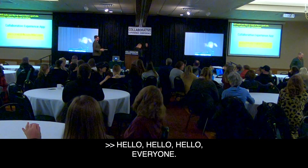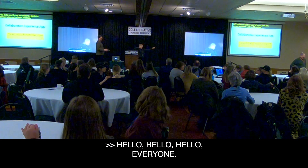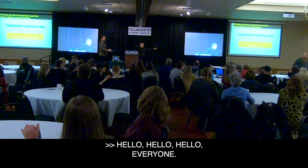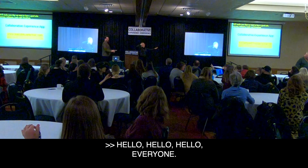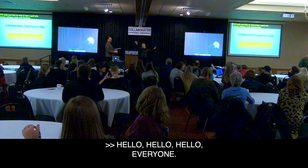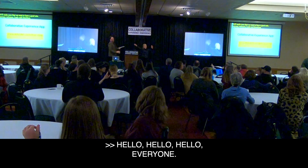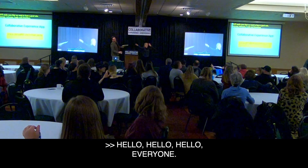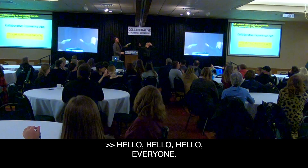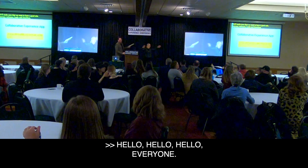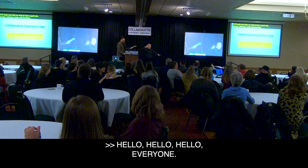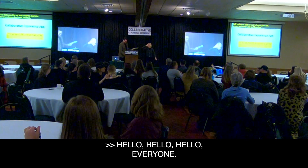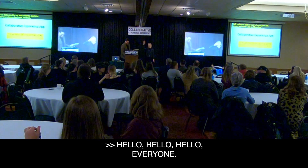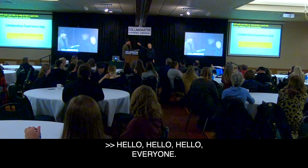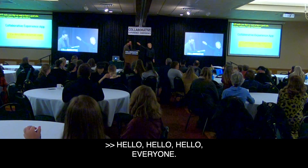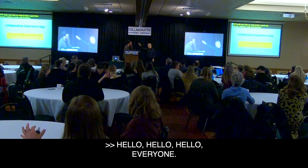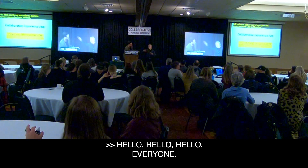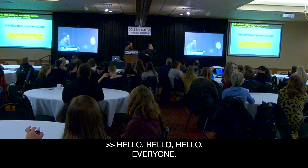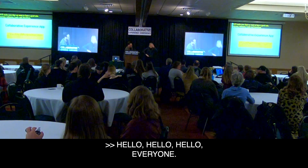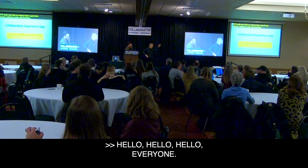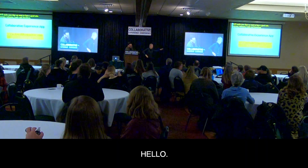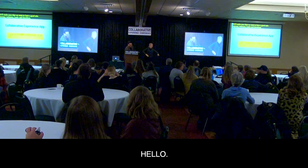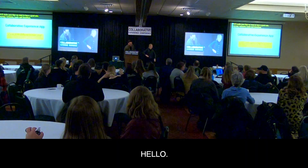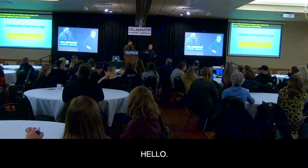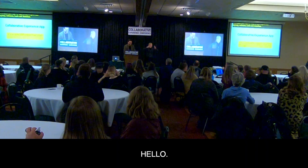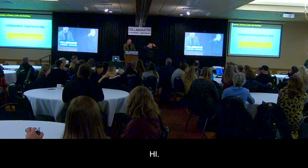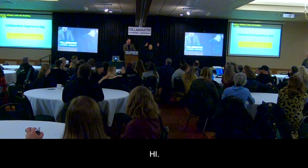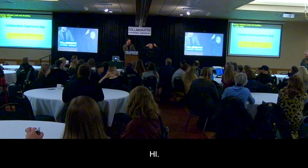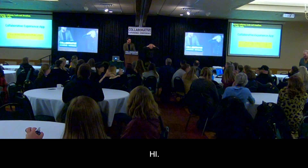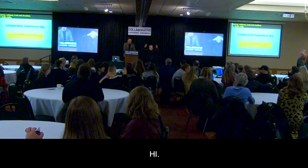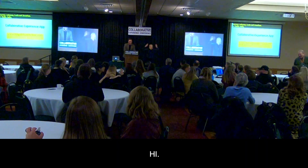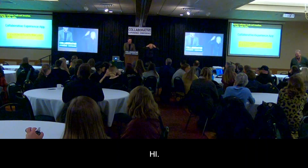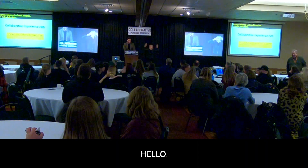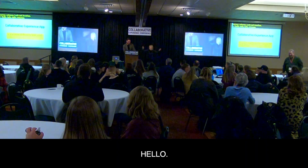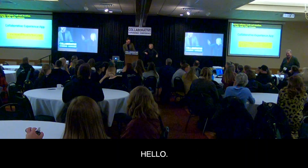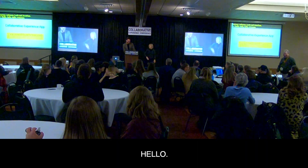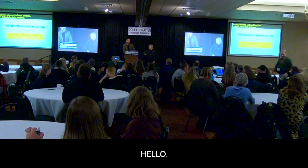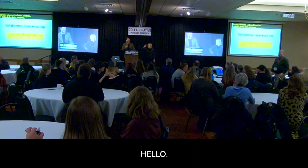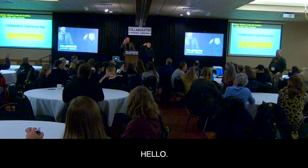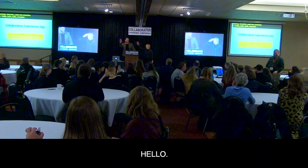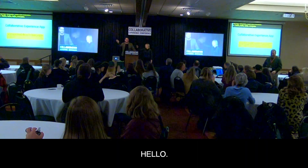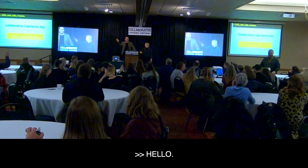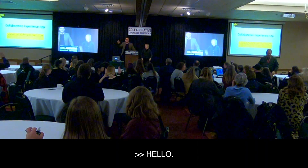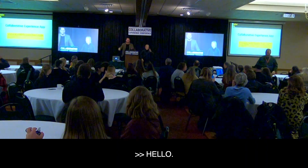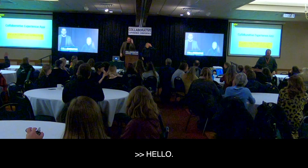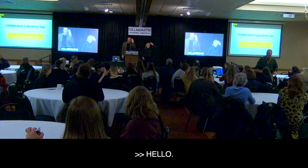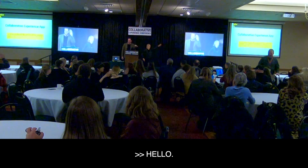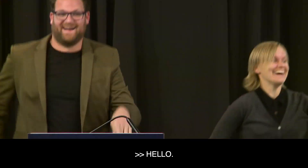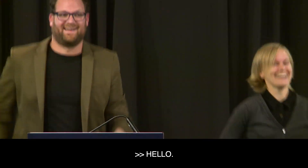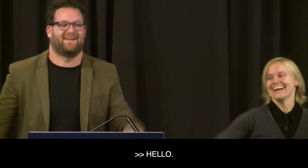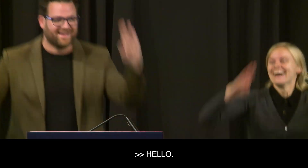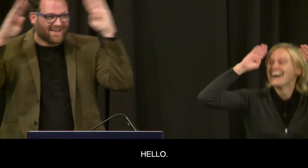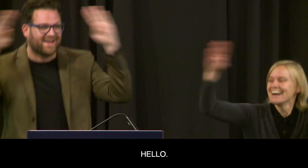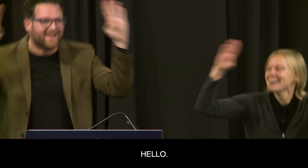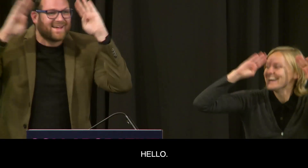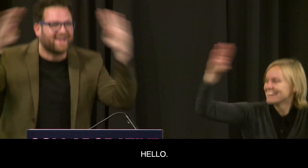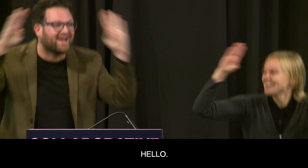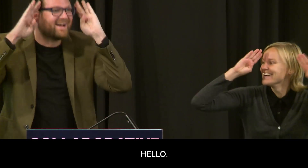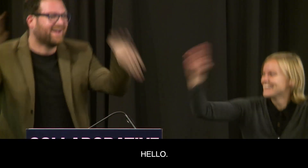Hello, hello, hello, everyone. Hello, hi, hello, hello. Hello, hi, hello, hi, ho,